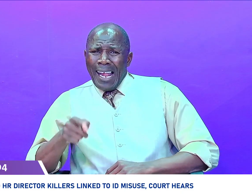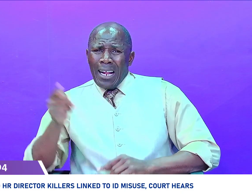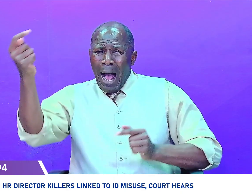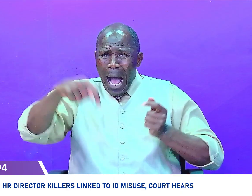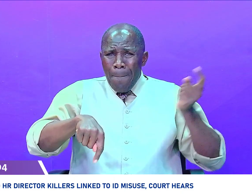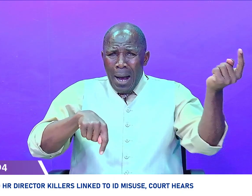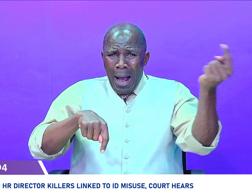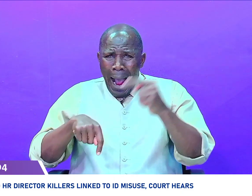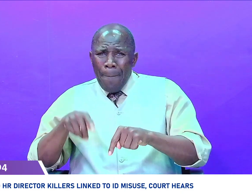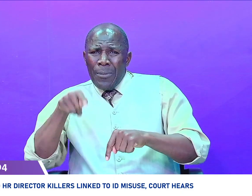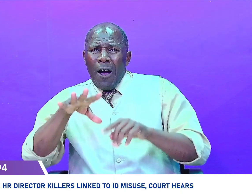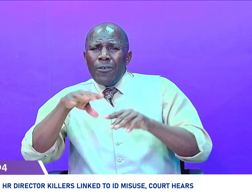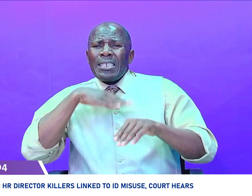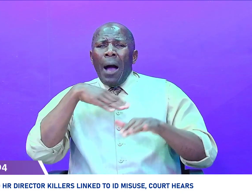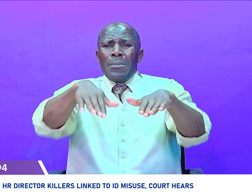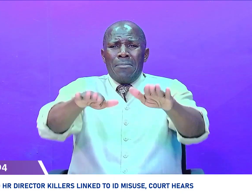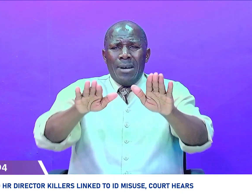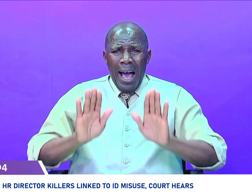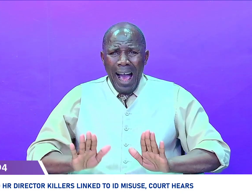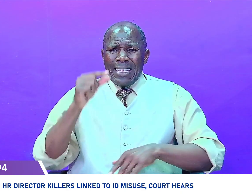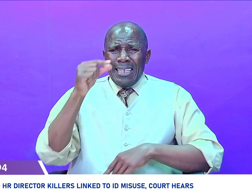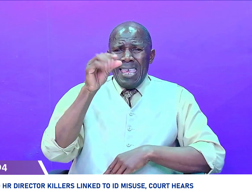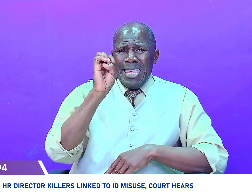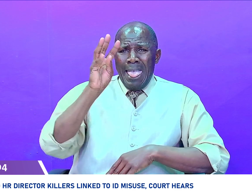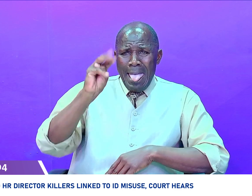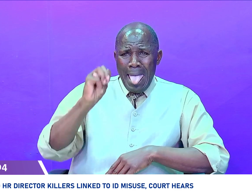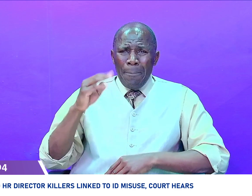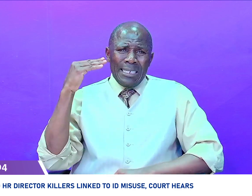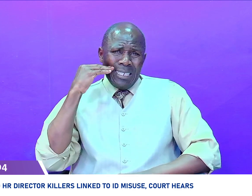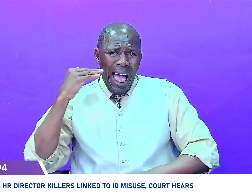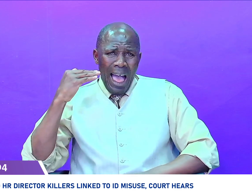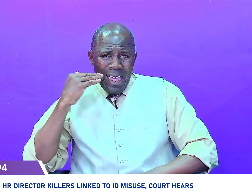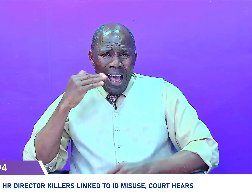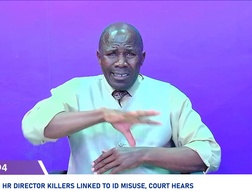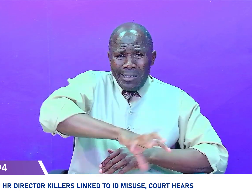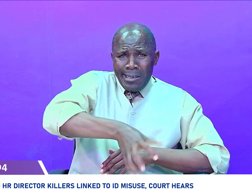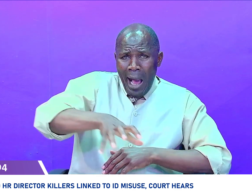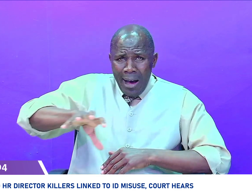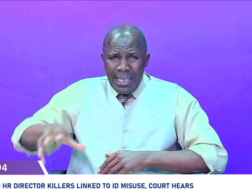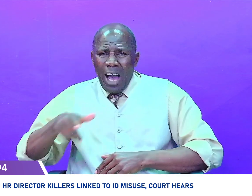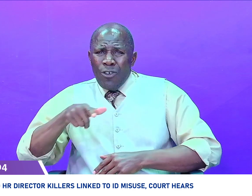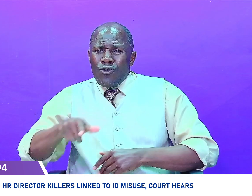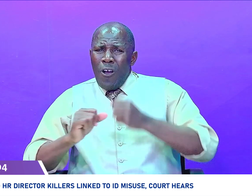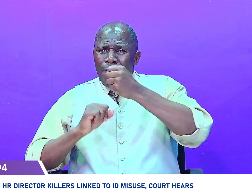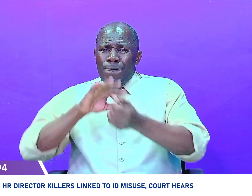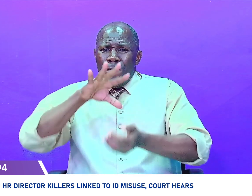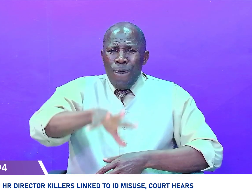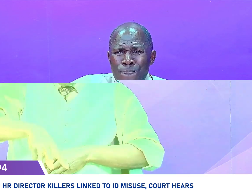Jem, Siaya County, was found dead on October 23rd near a stream, with